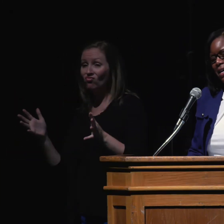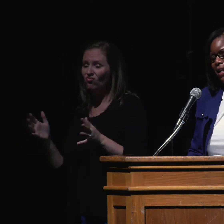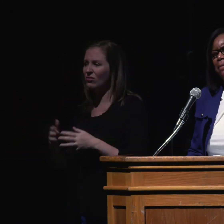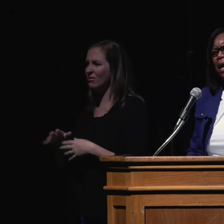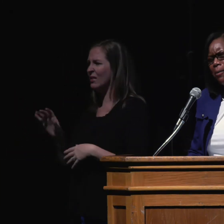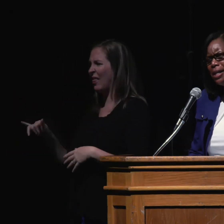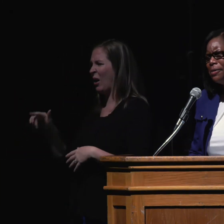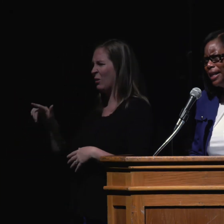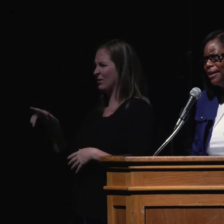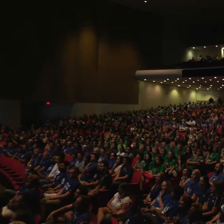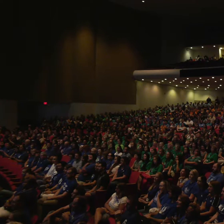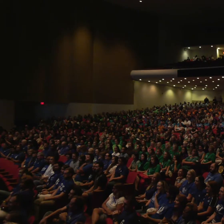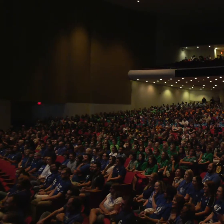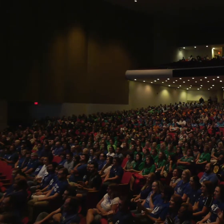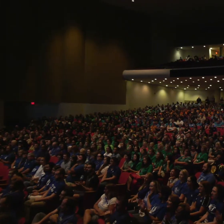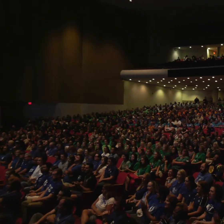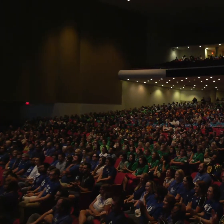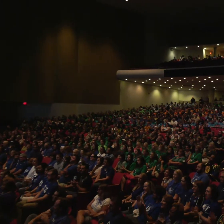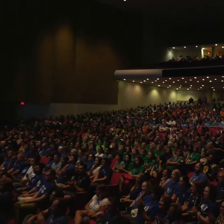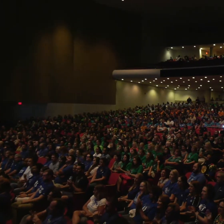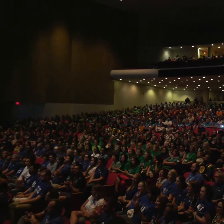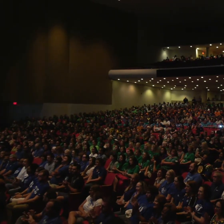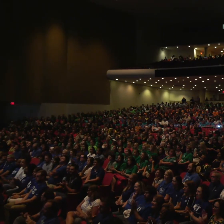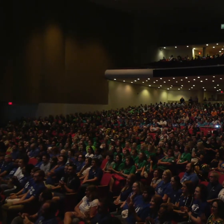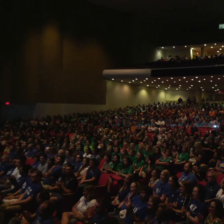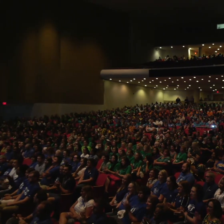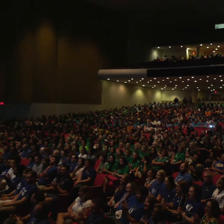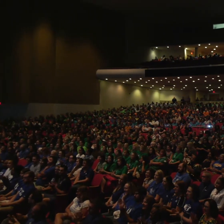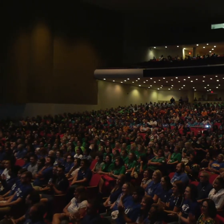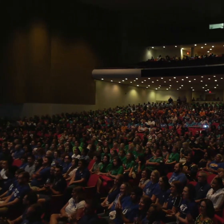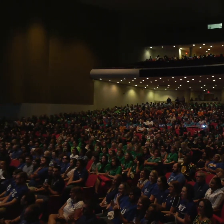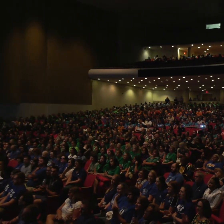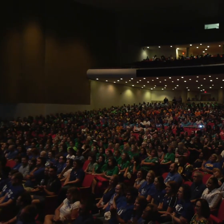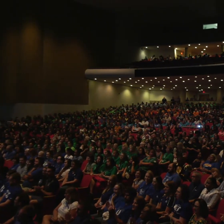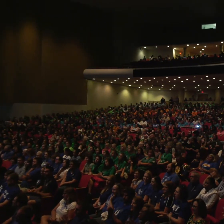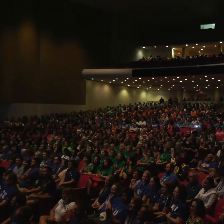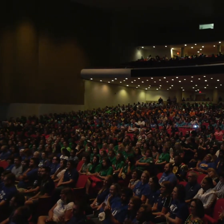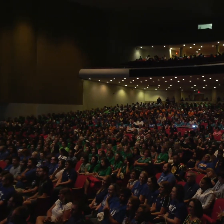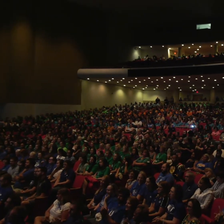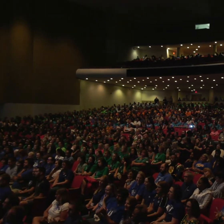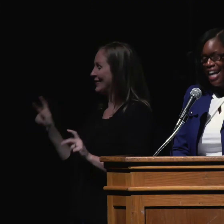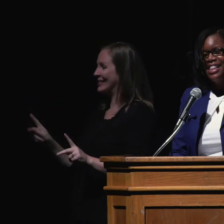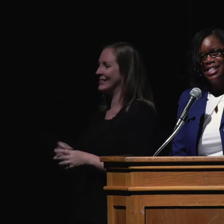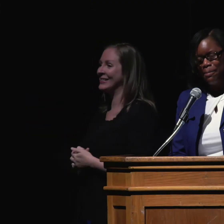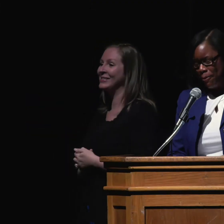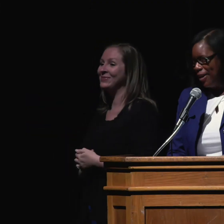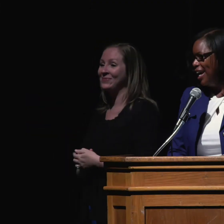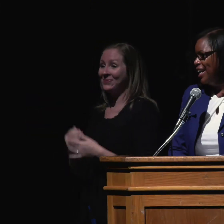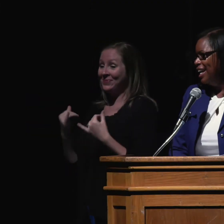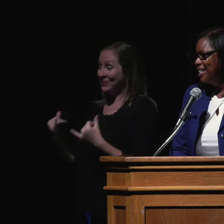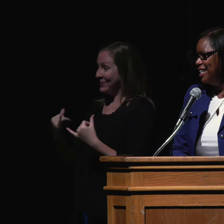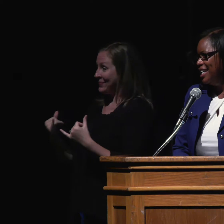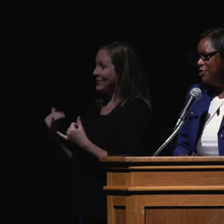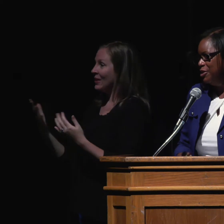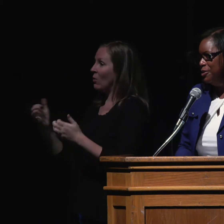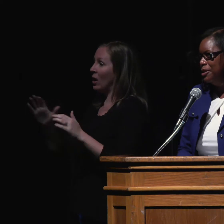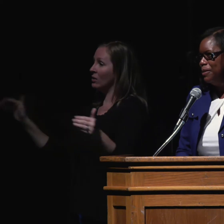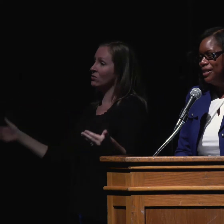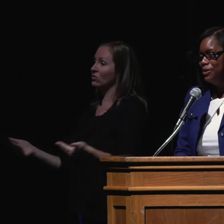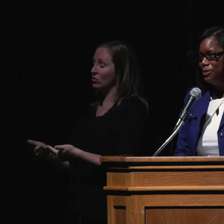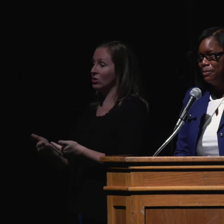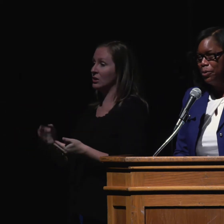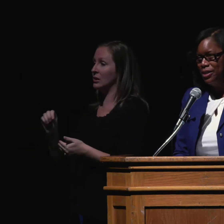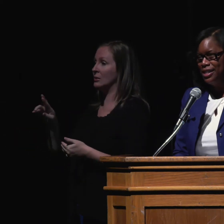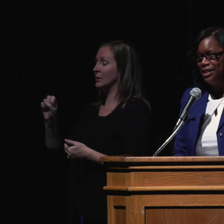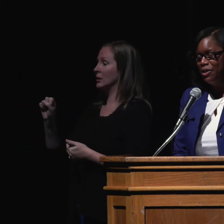That was kind of lame. How we doing out there? All right, okay. At this point, I'd like to introduce